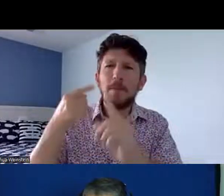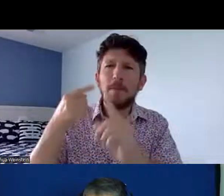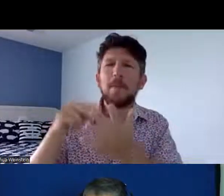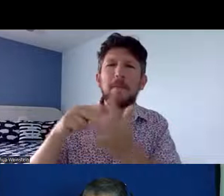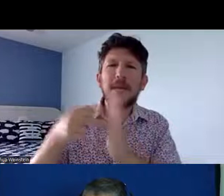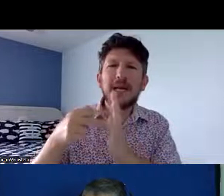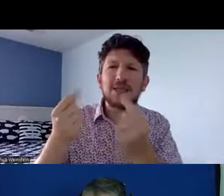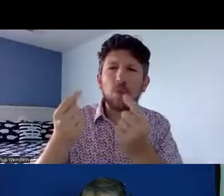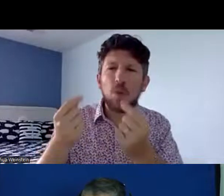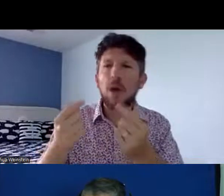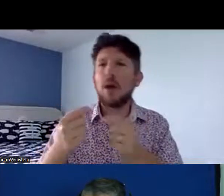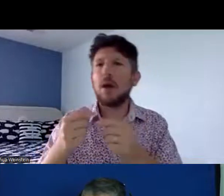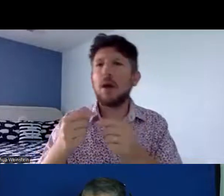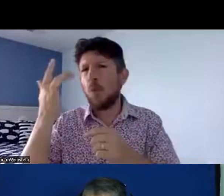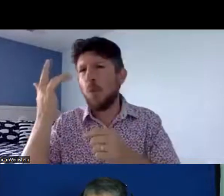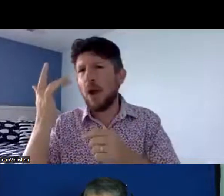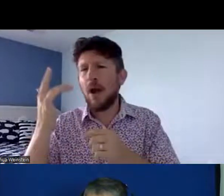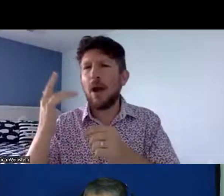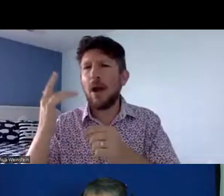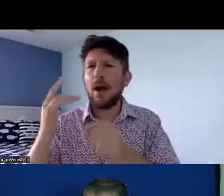And used that data,